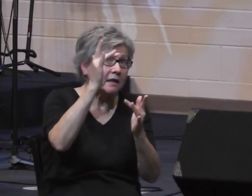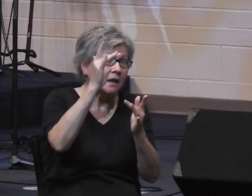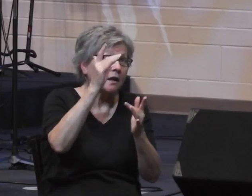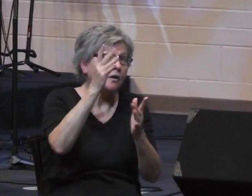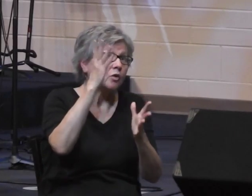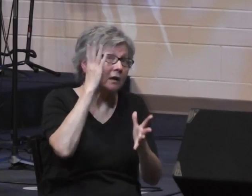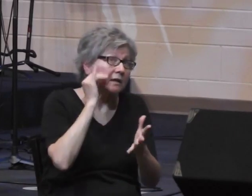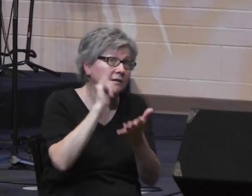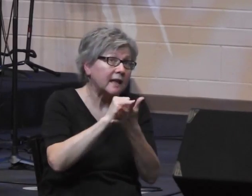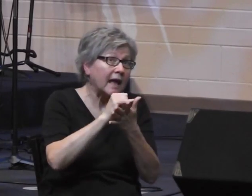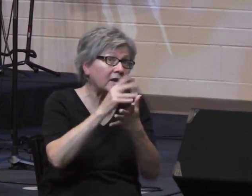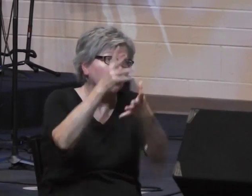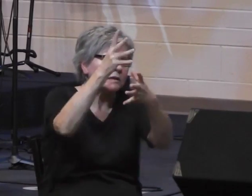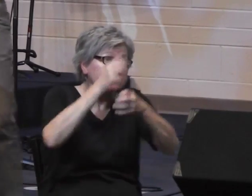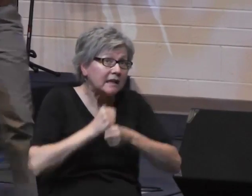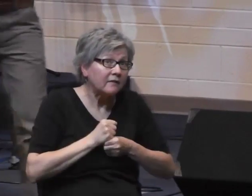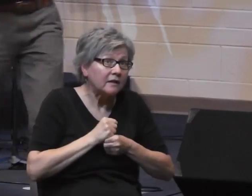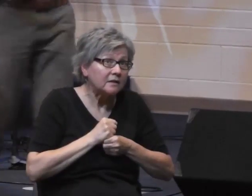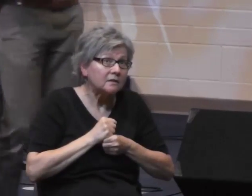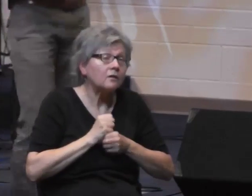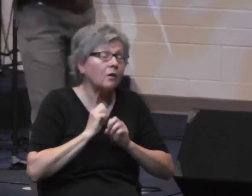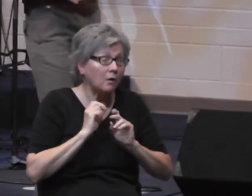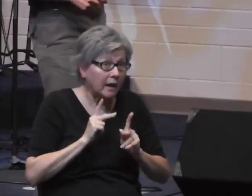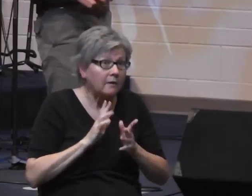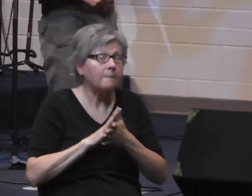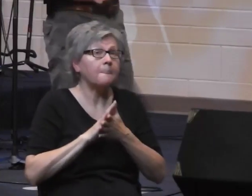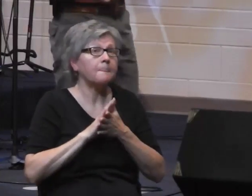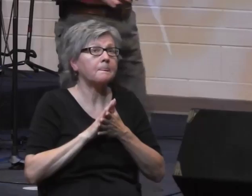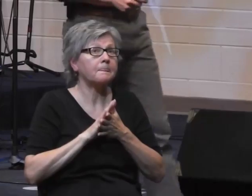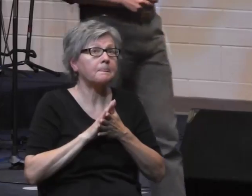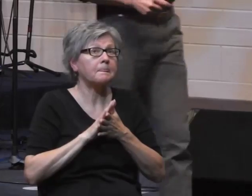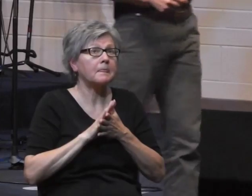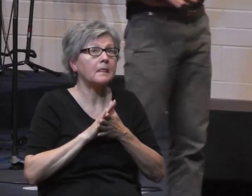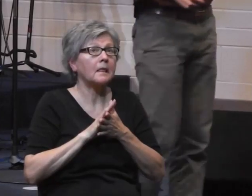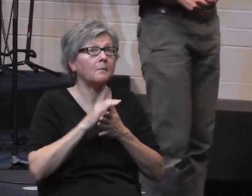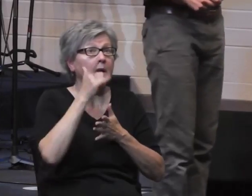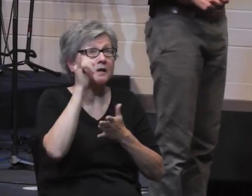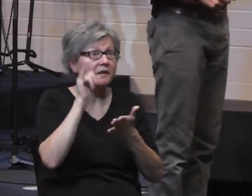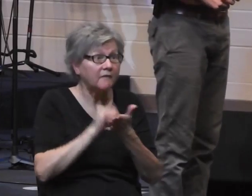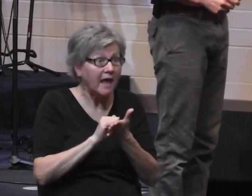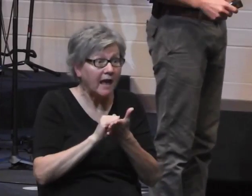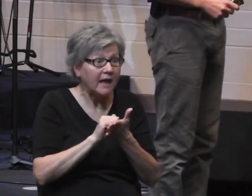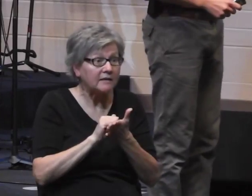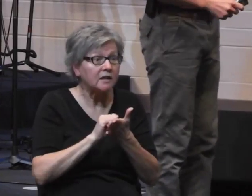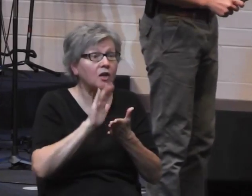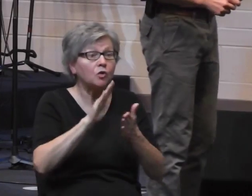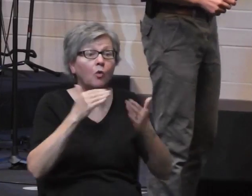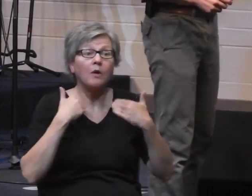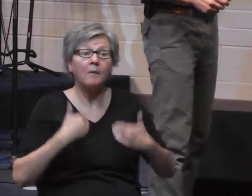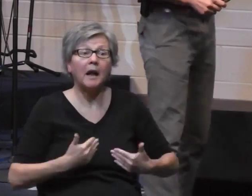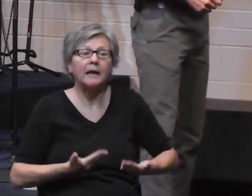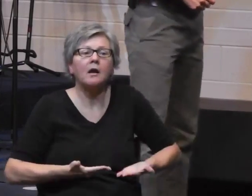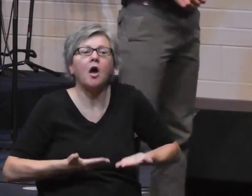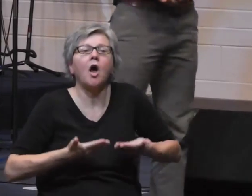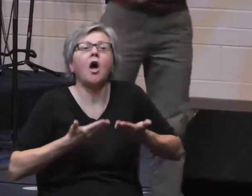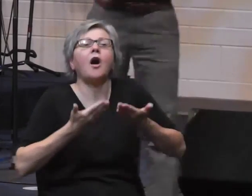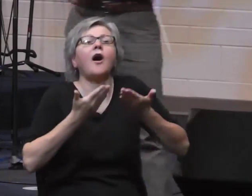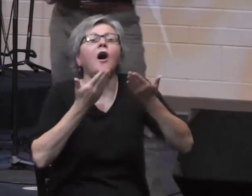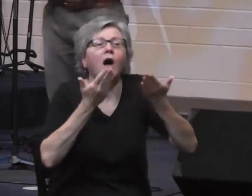you're about to respond to it, how to respond? In view of God's mercy, offer your bodies as a